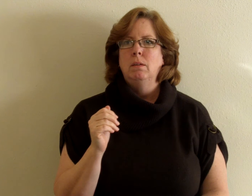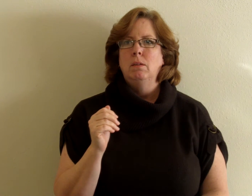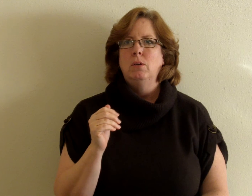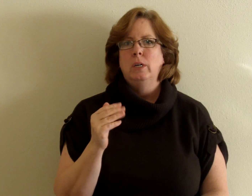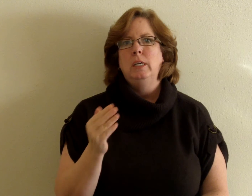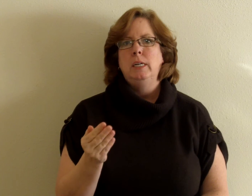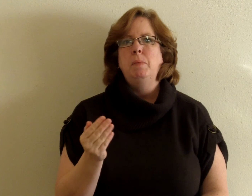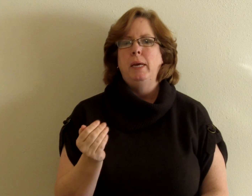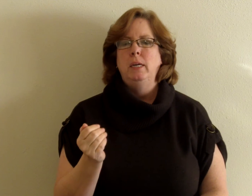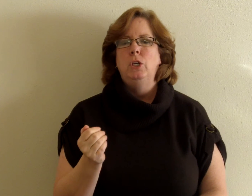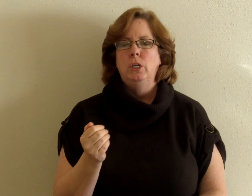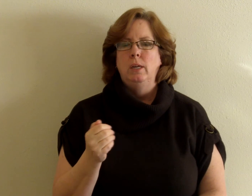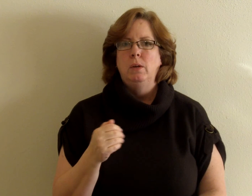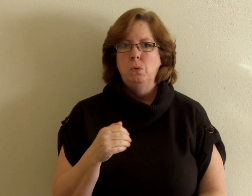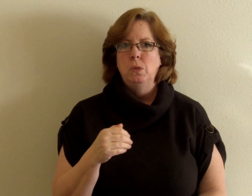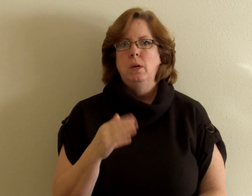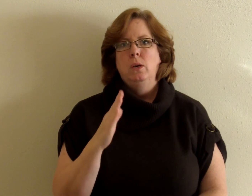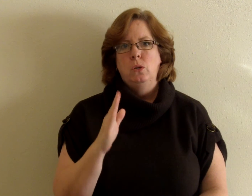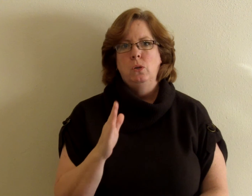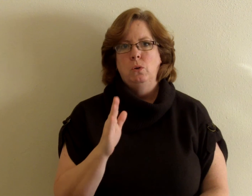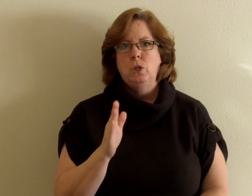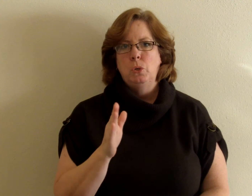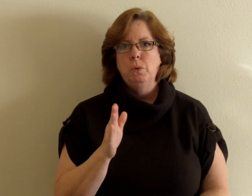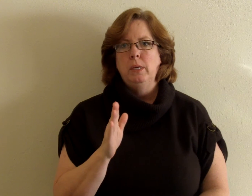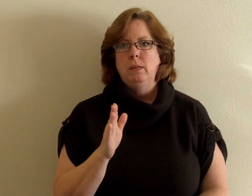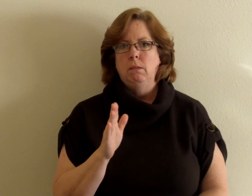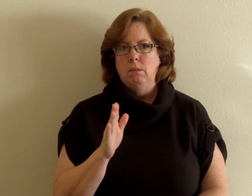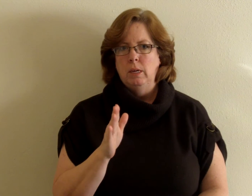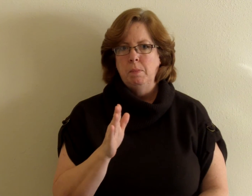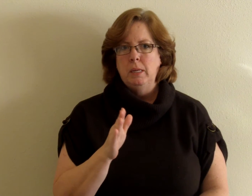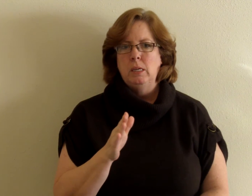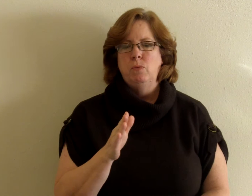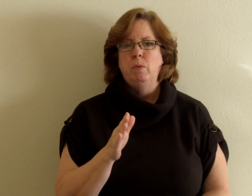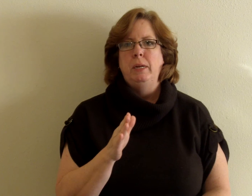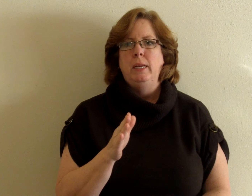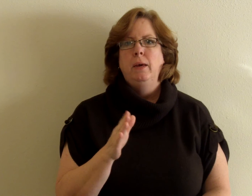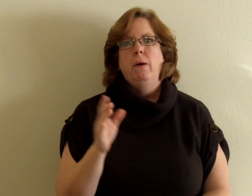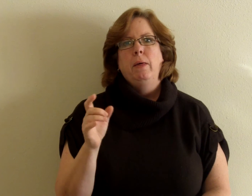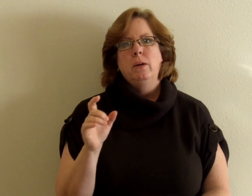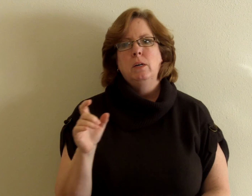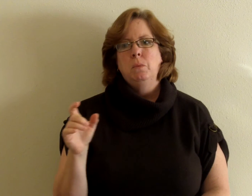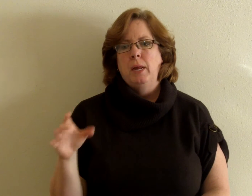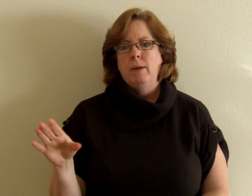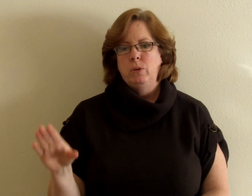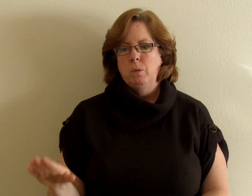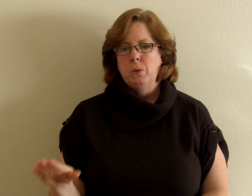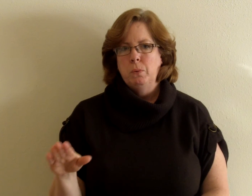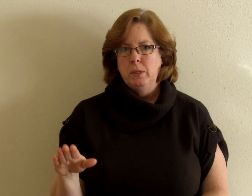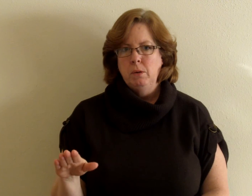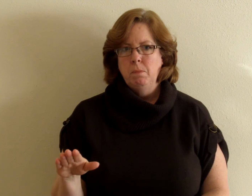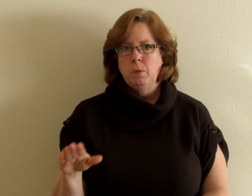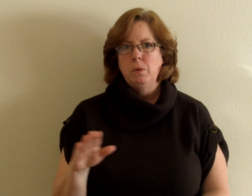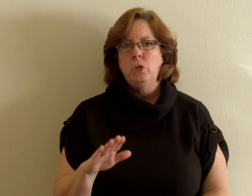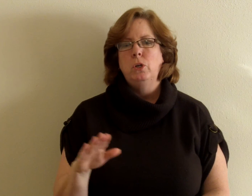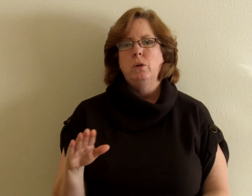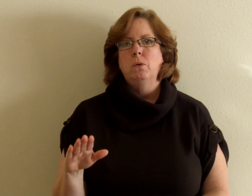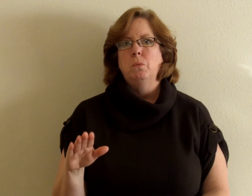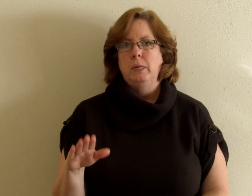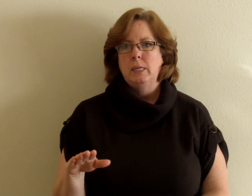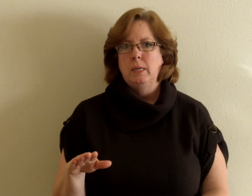you're going to need to pay attention on those. So just really think about this for a minute. You're going to want to have a notebook with you when you do your written